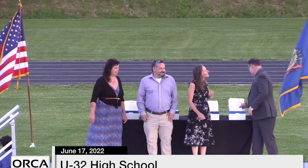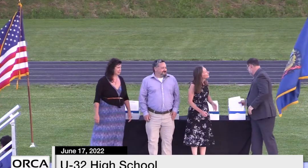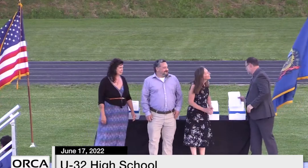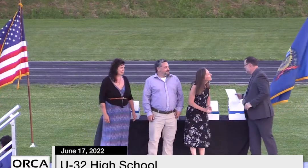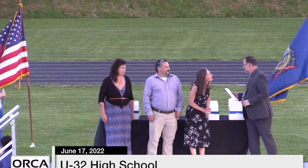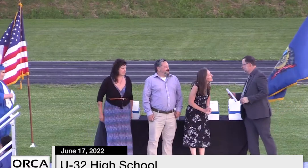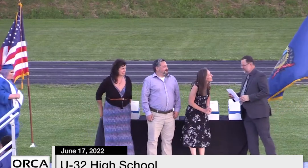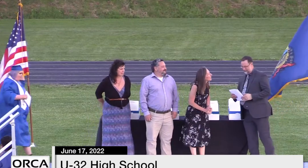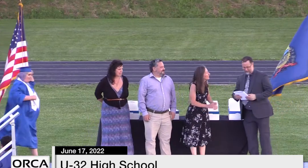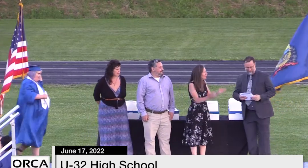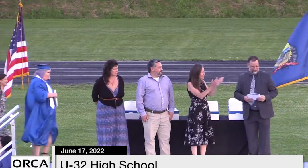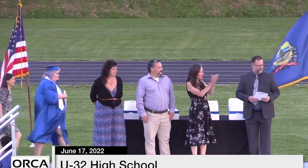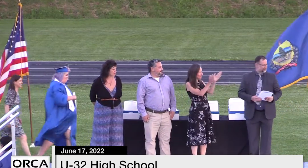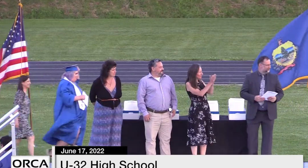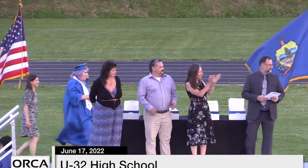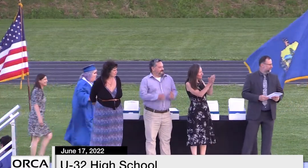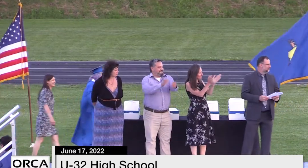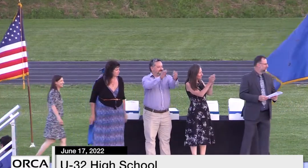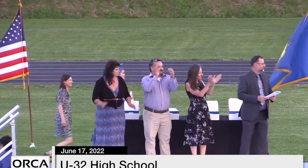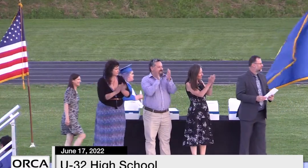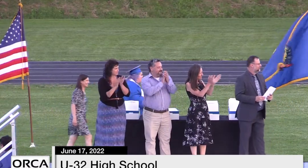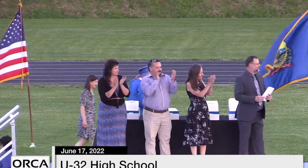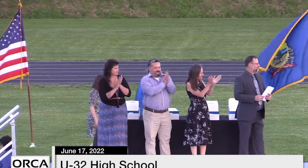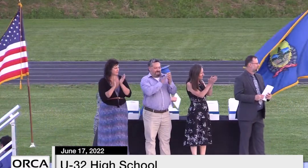Michael Galen Abel.